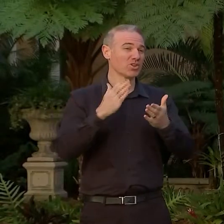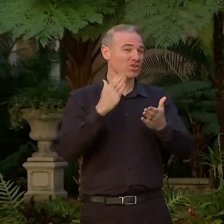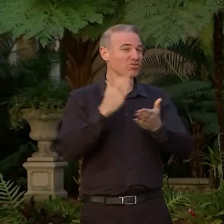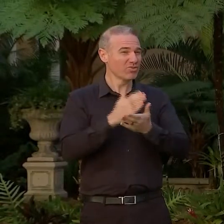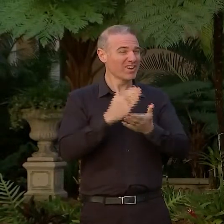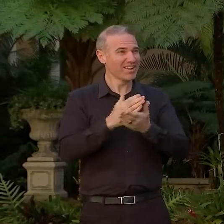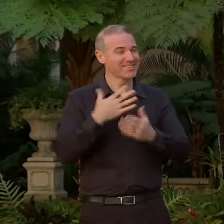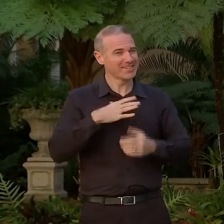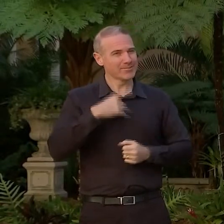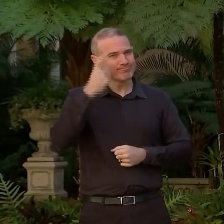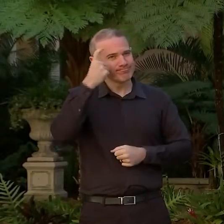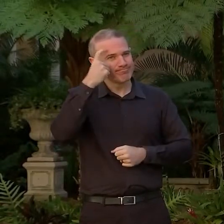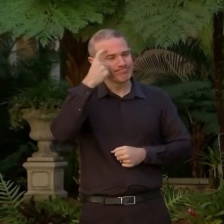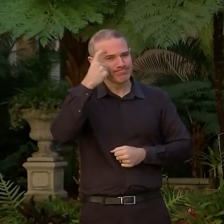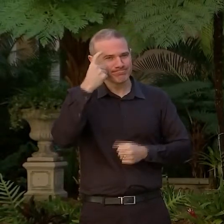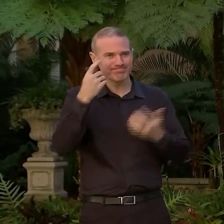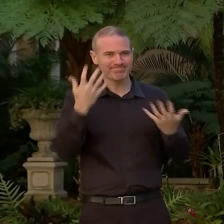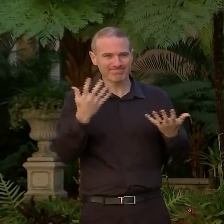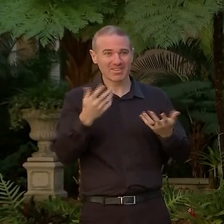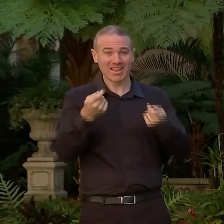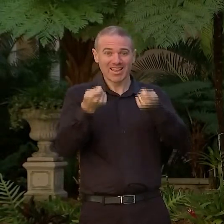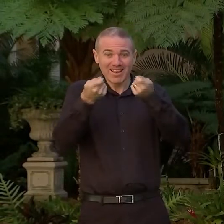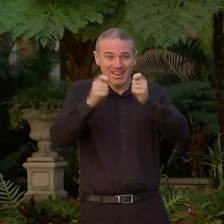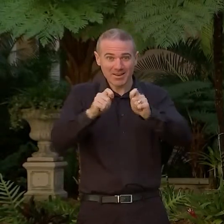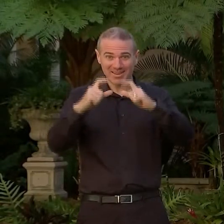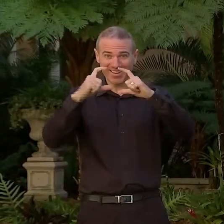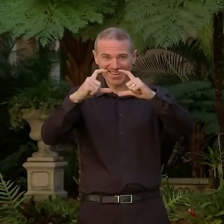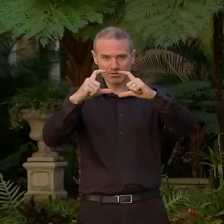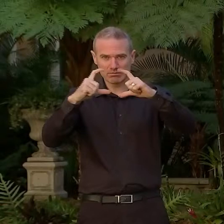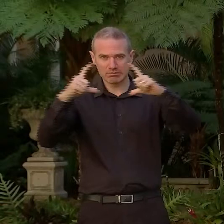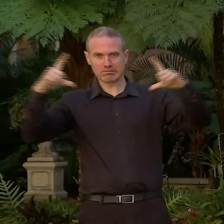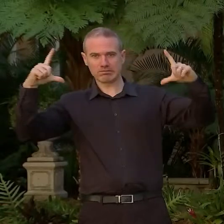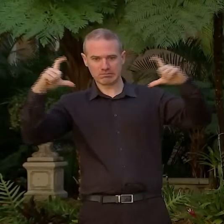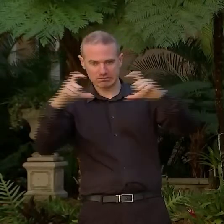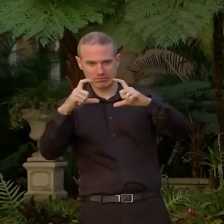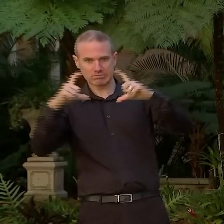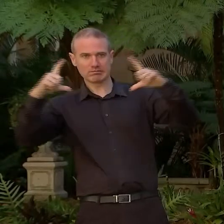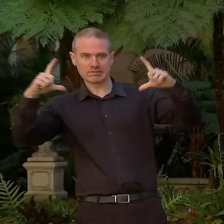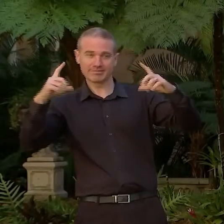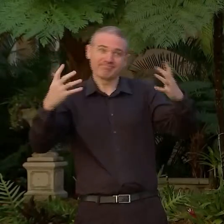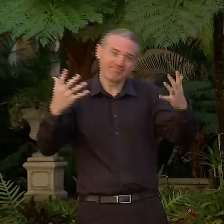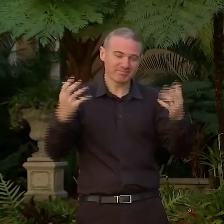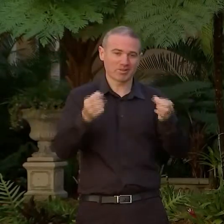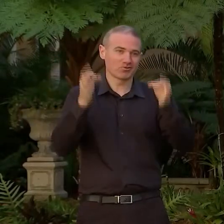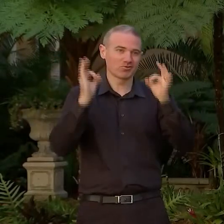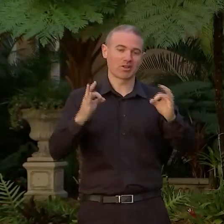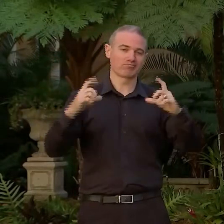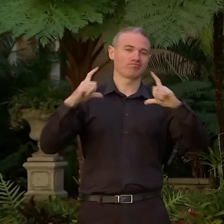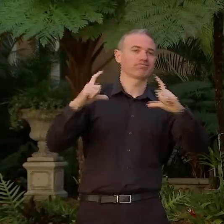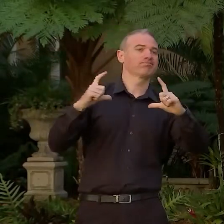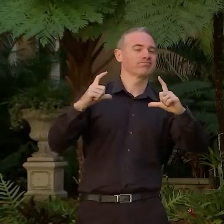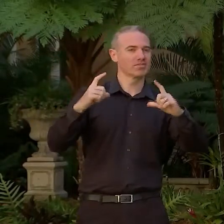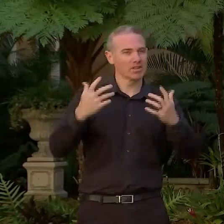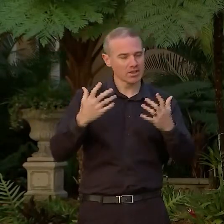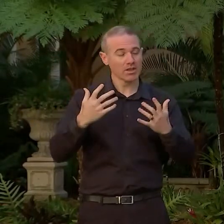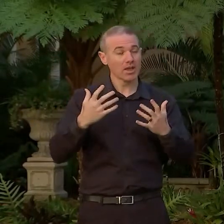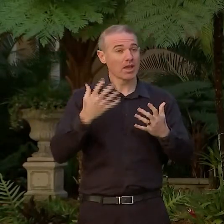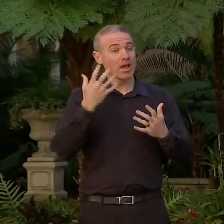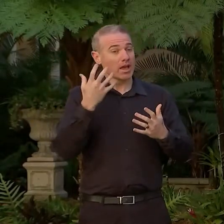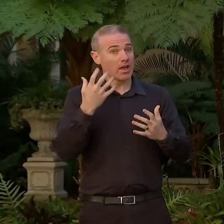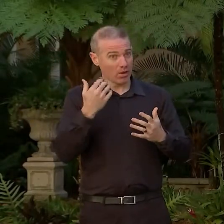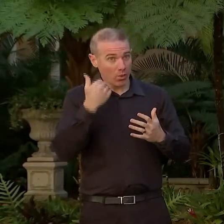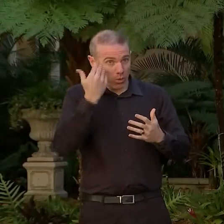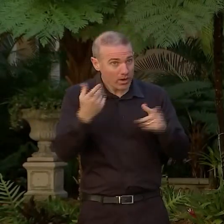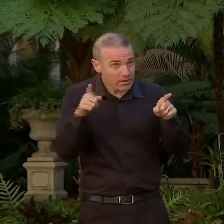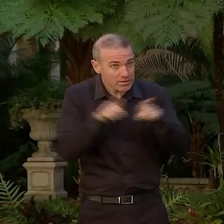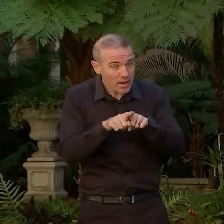kind of sensible area can you put restrictions around. But that doesn't mean it will always be the case. There's certainly been other lockdowns